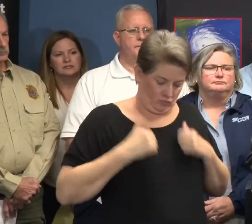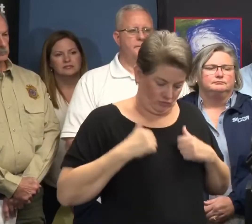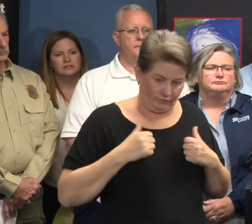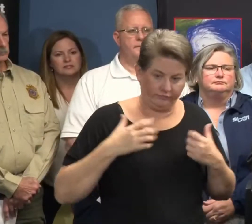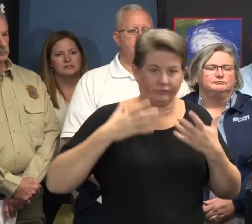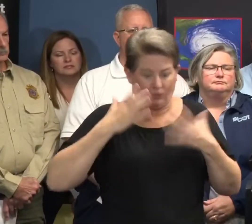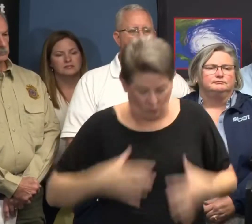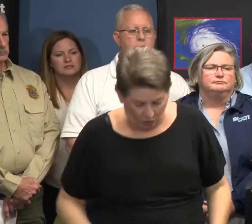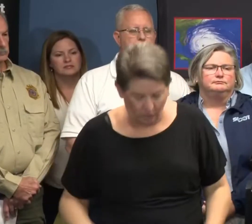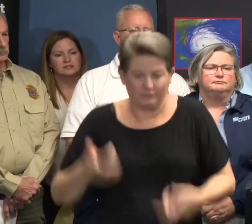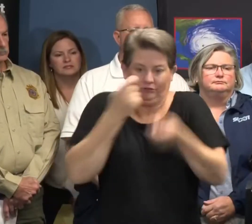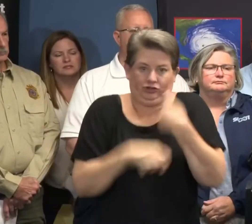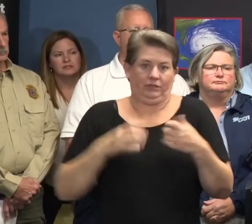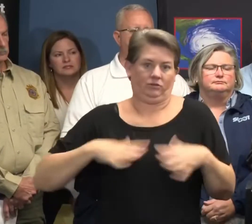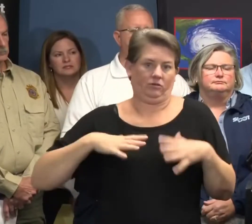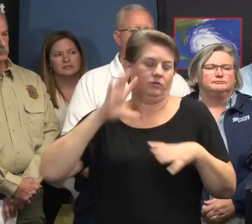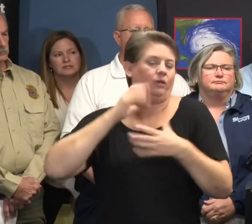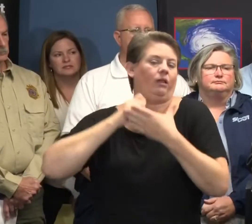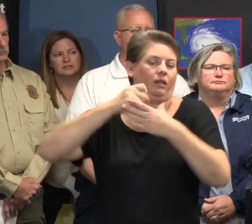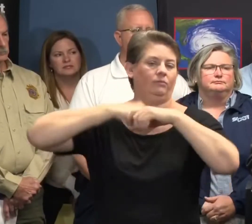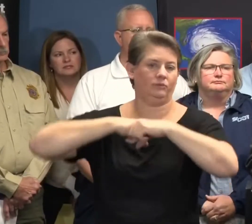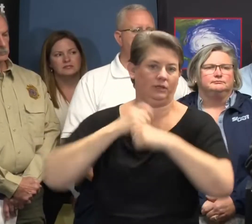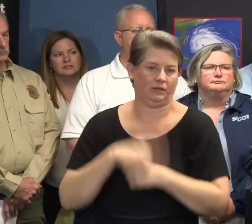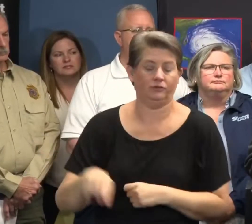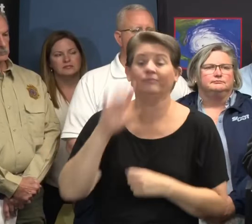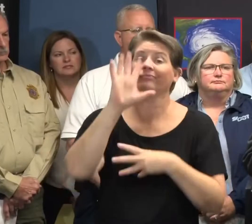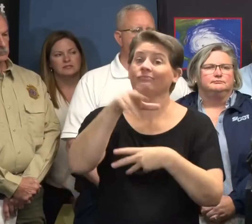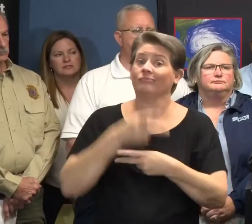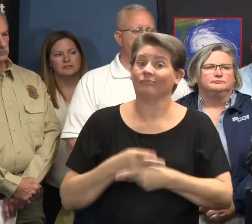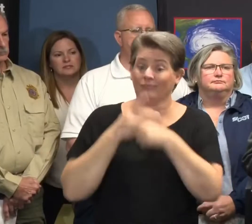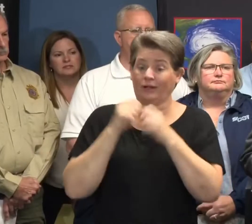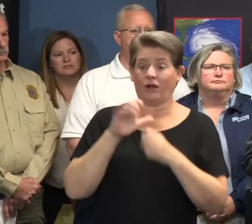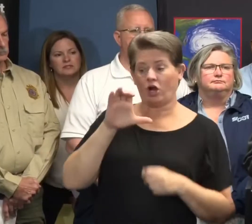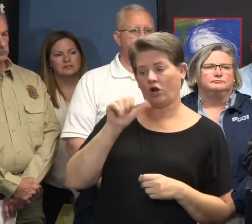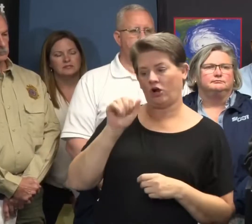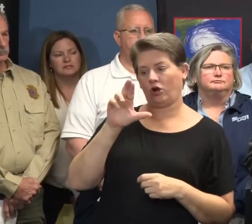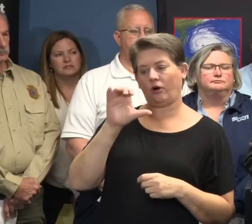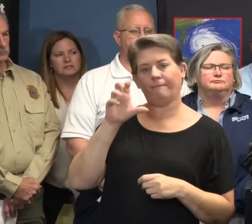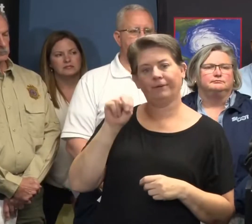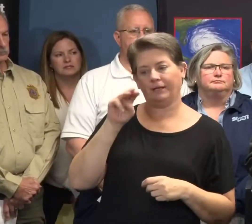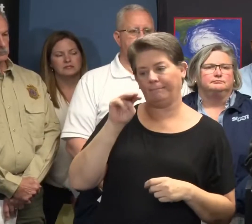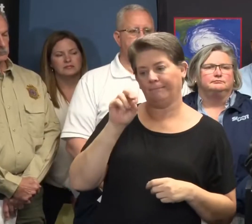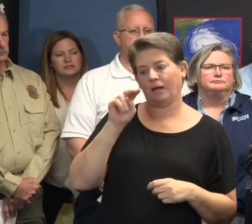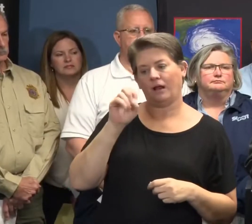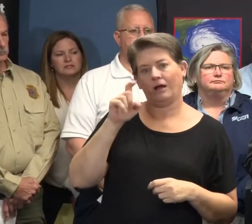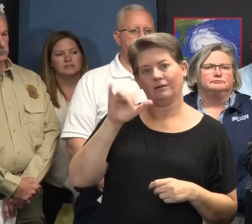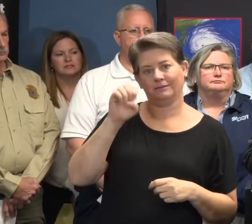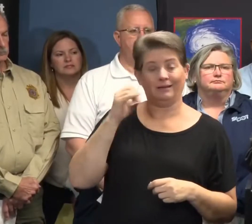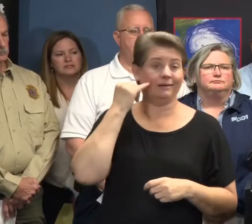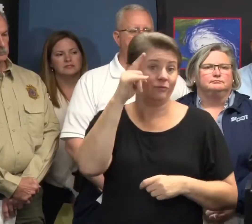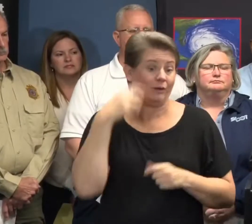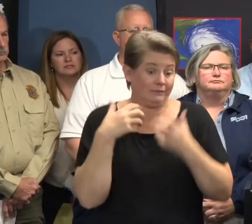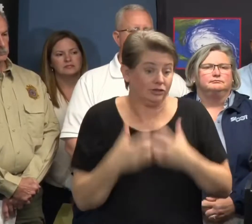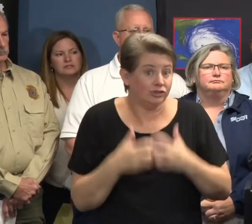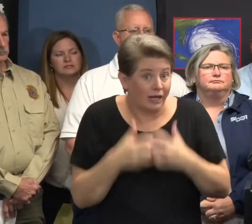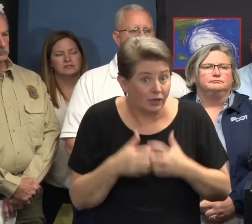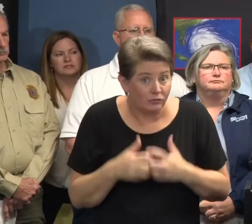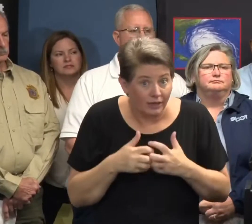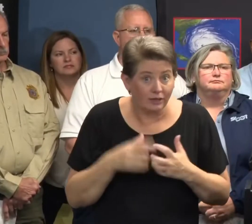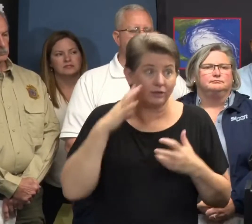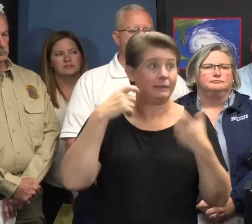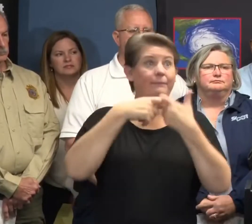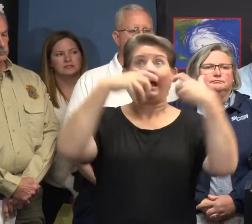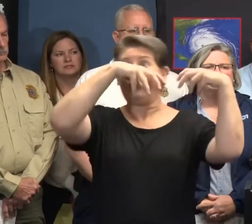That will help protect you. Please be careful with carbon monoxide. People may be using generators as the power goes out. Make sure that generator